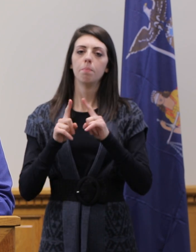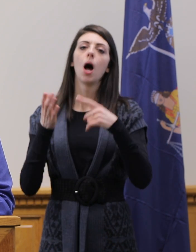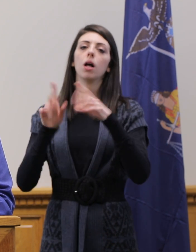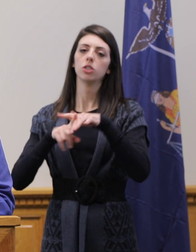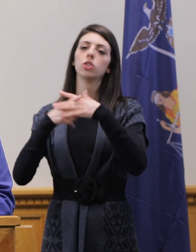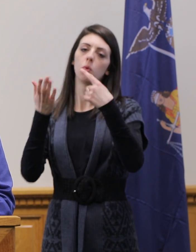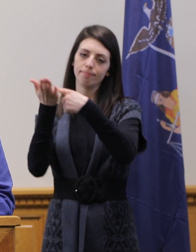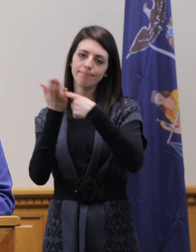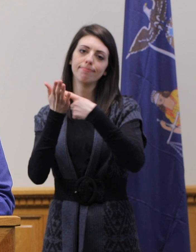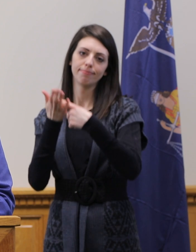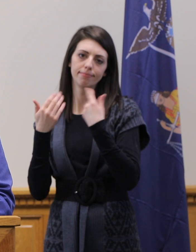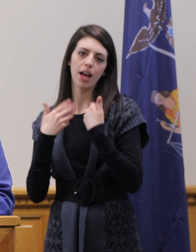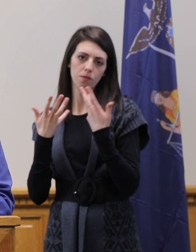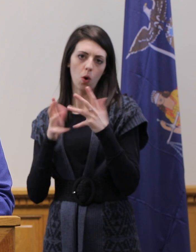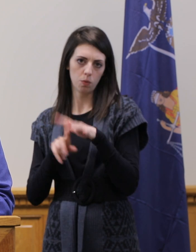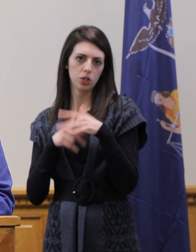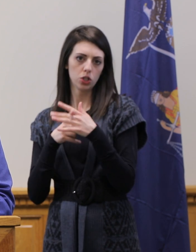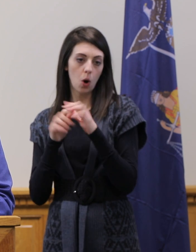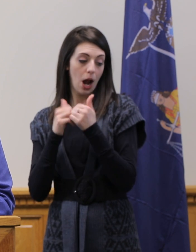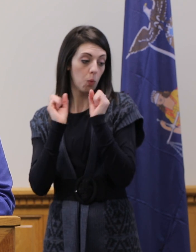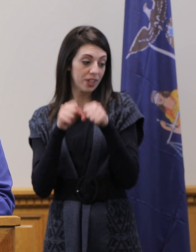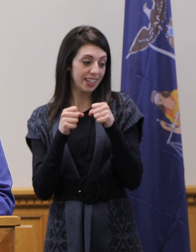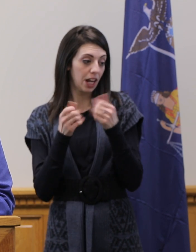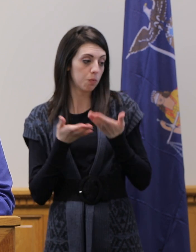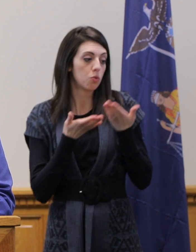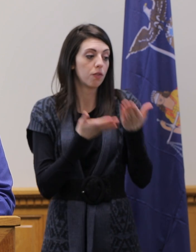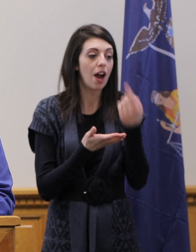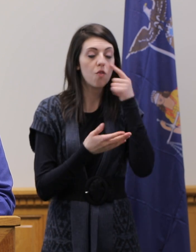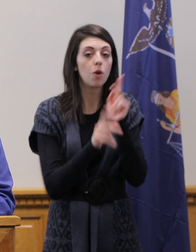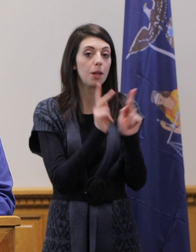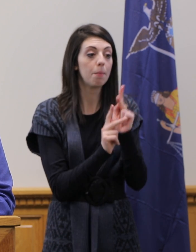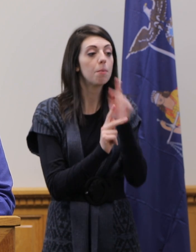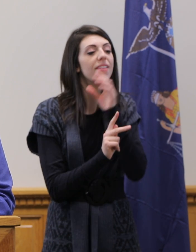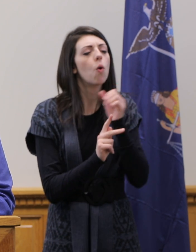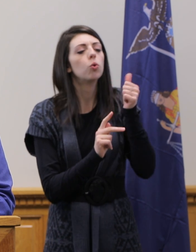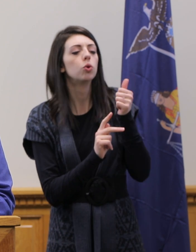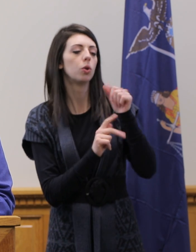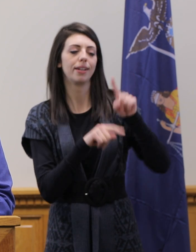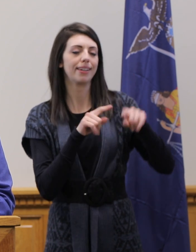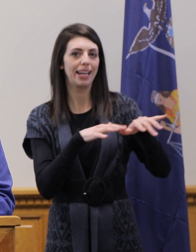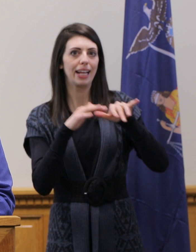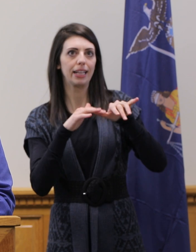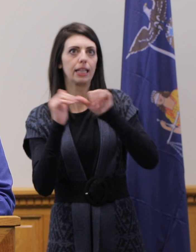around planning on how to vaccinate the eligible homebound population, and we will follow the state guidance.